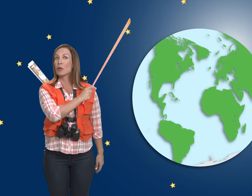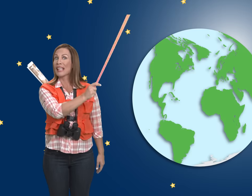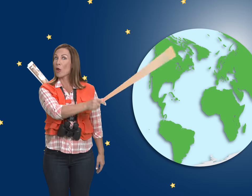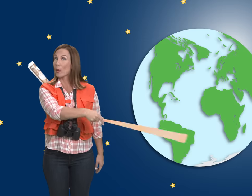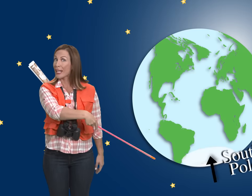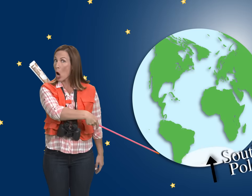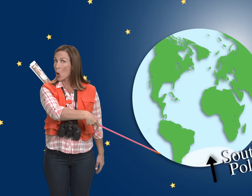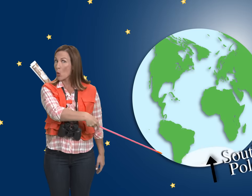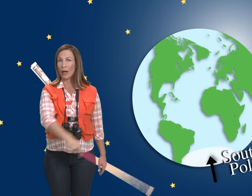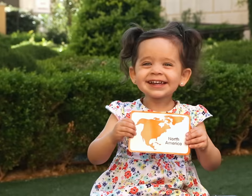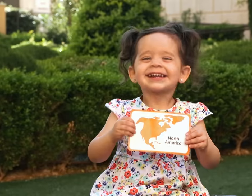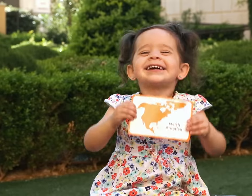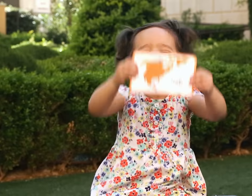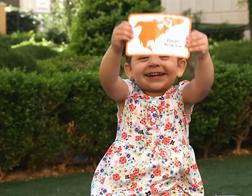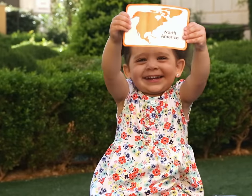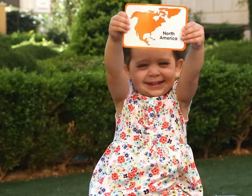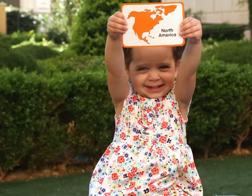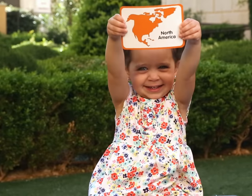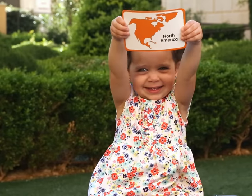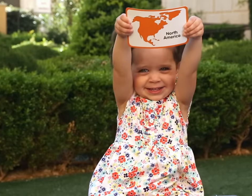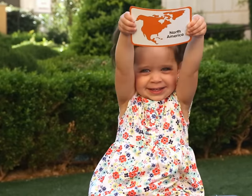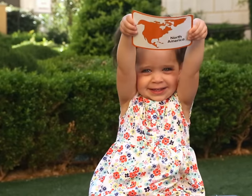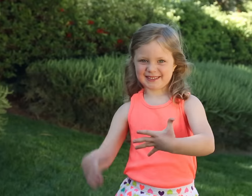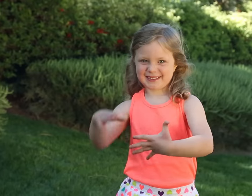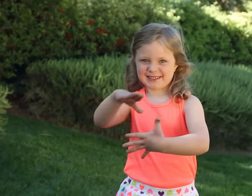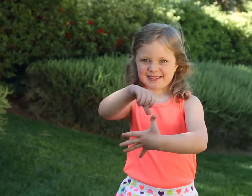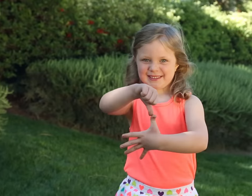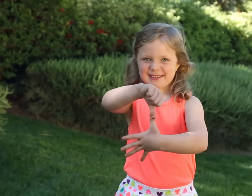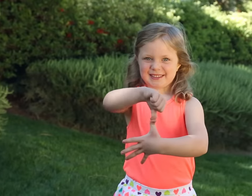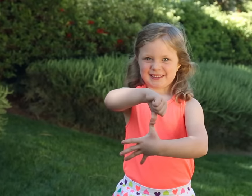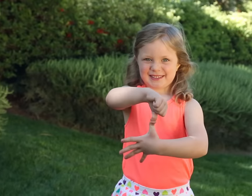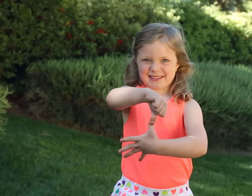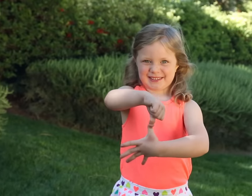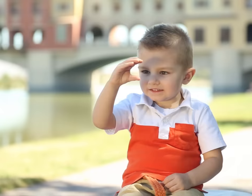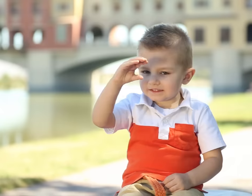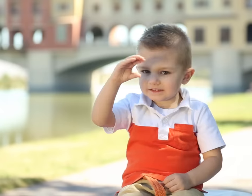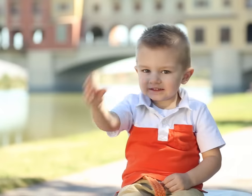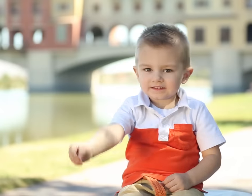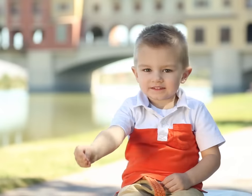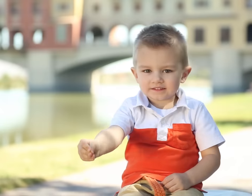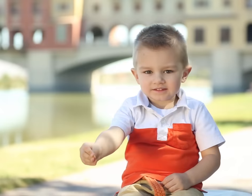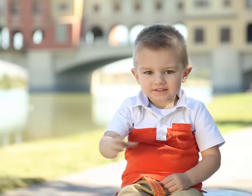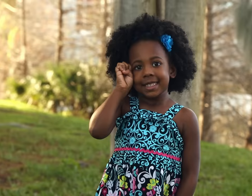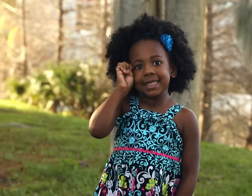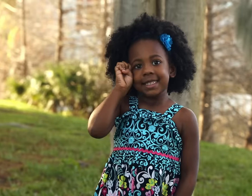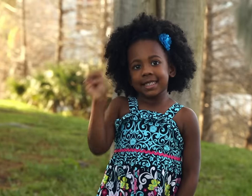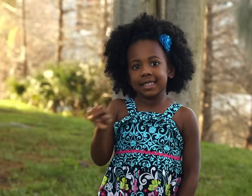pole, south we know. North America, South America, Africa, Europe,